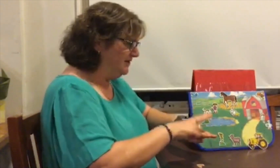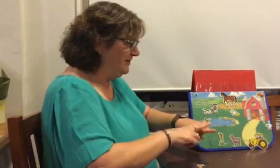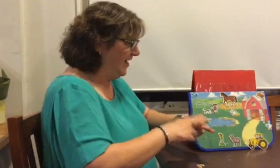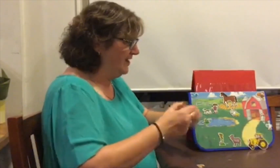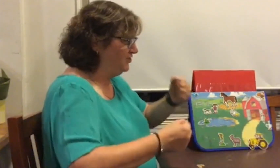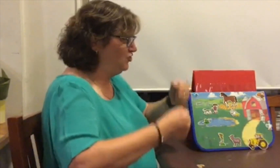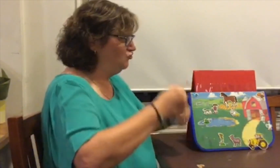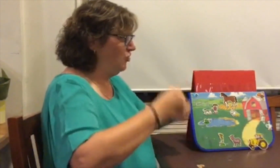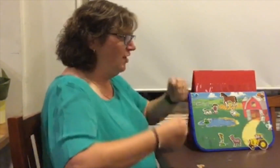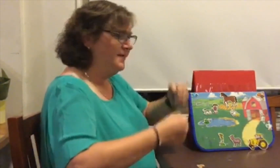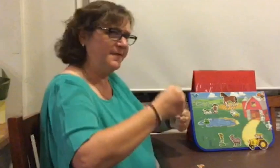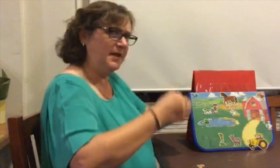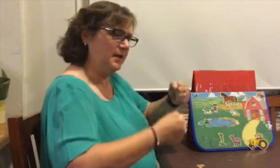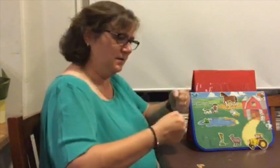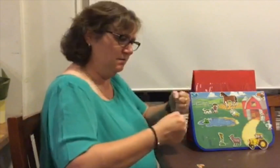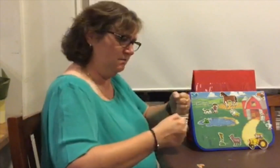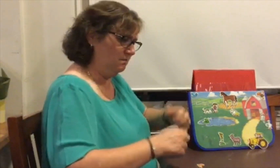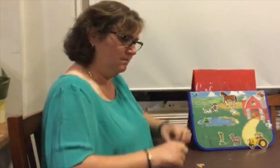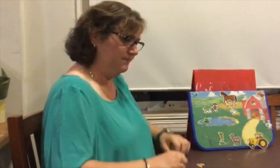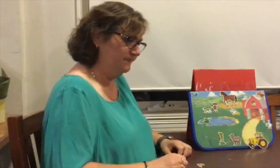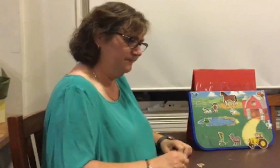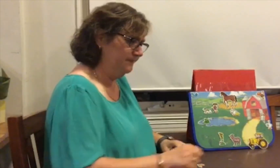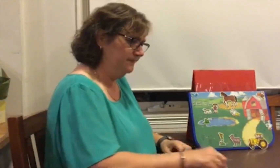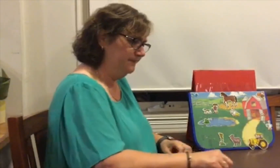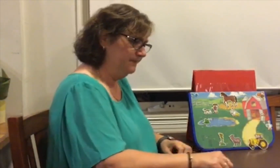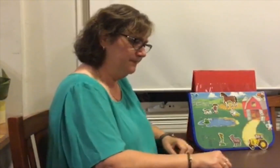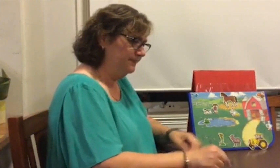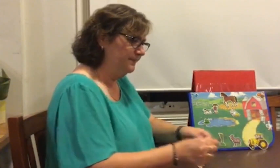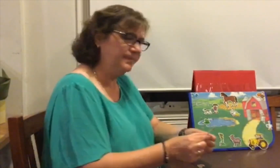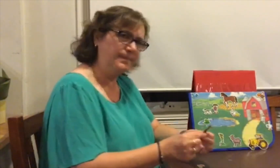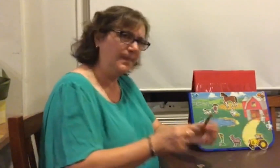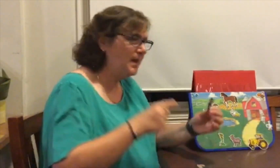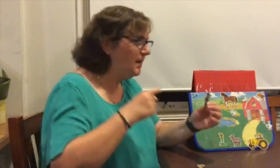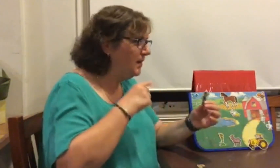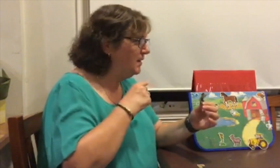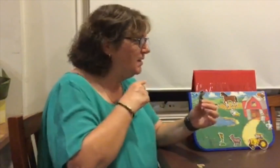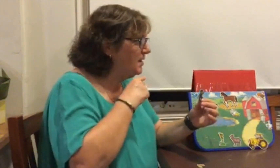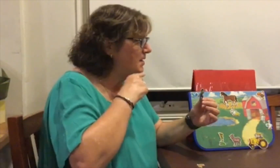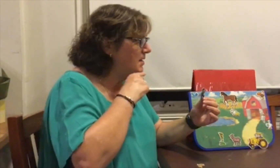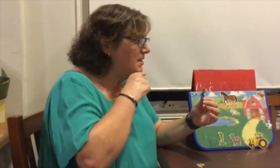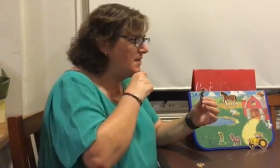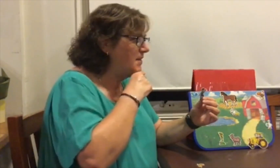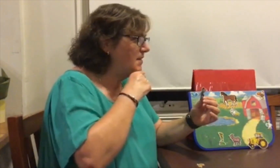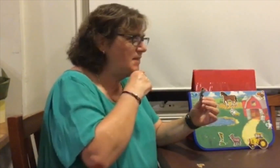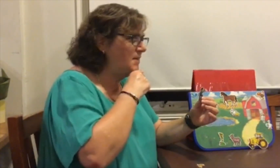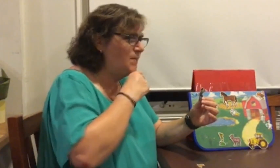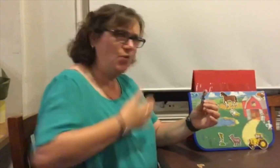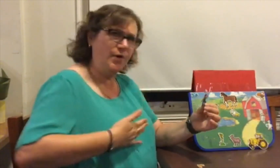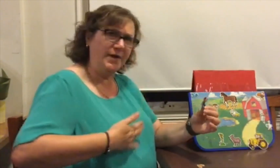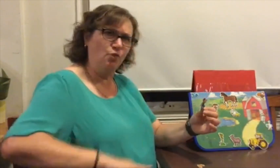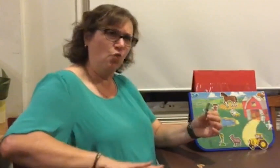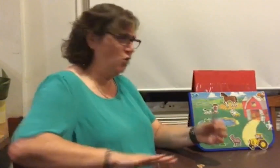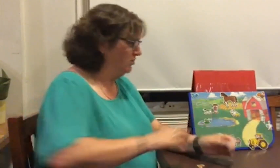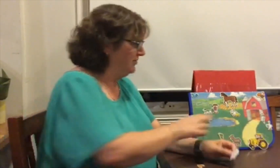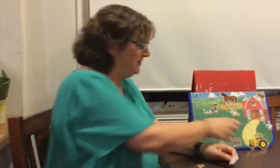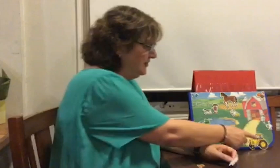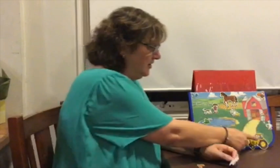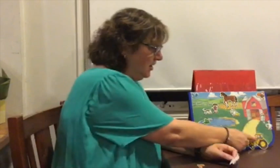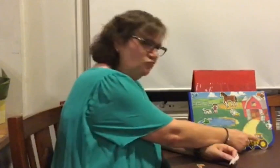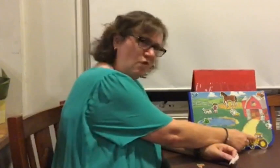Dad's driving. The boy wants a